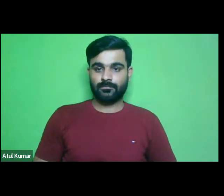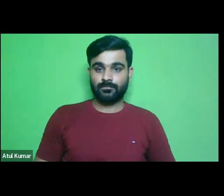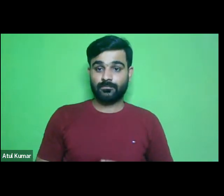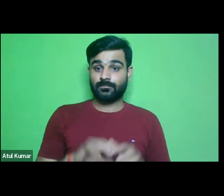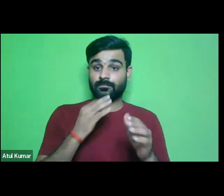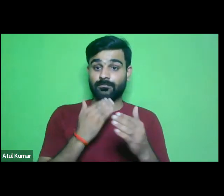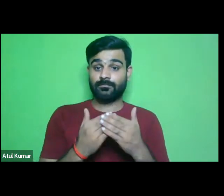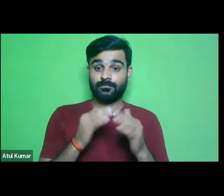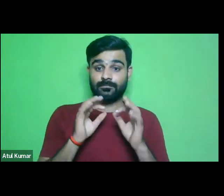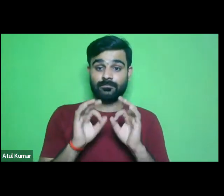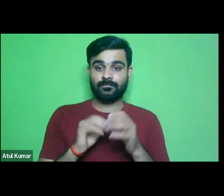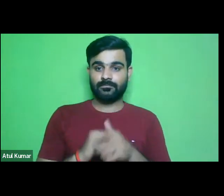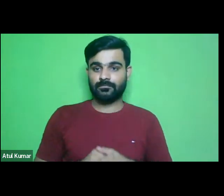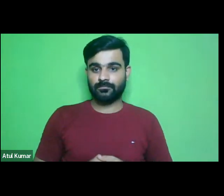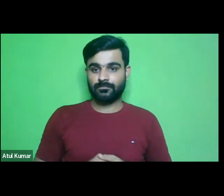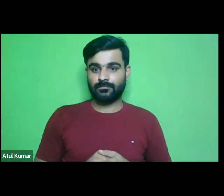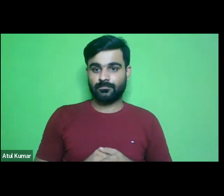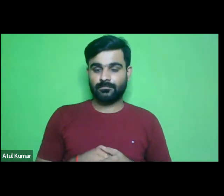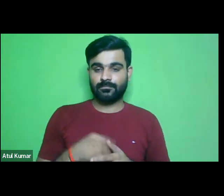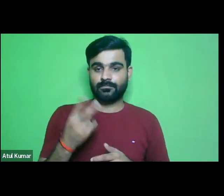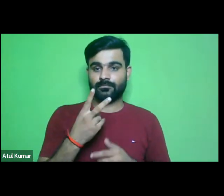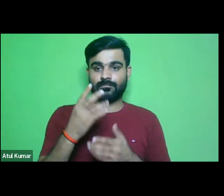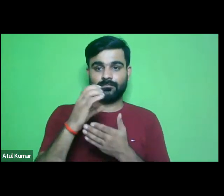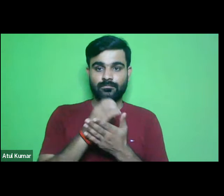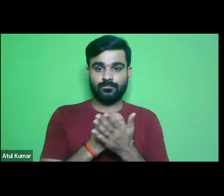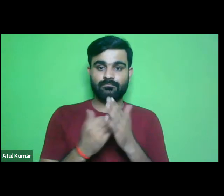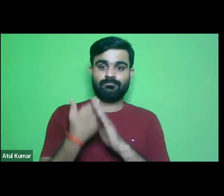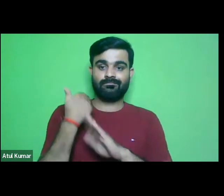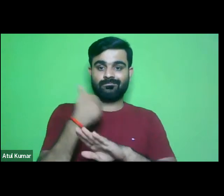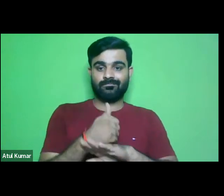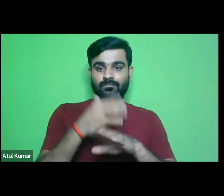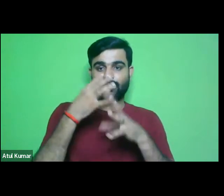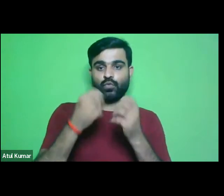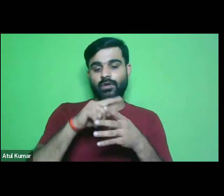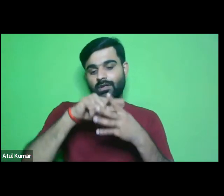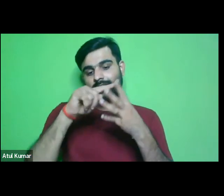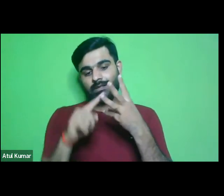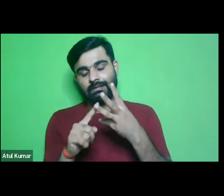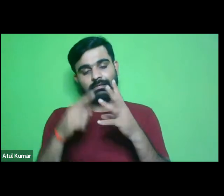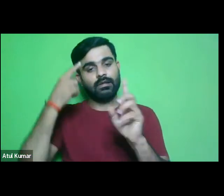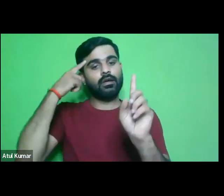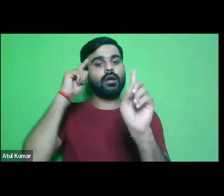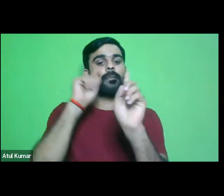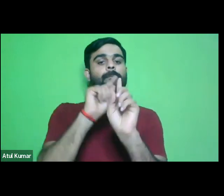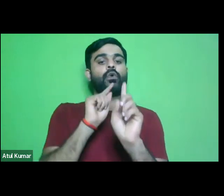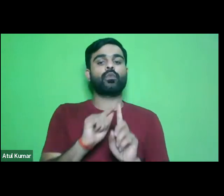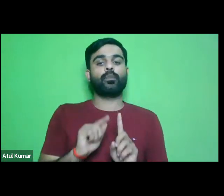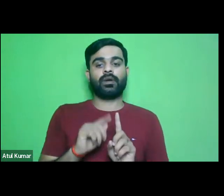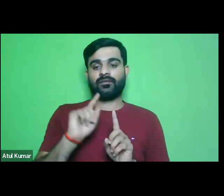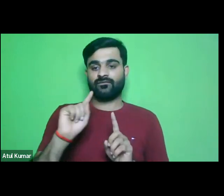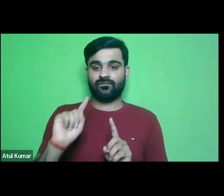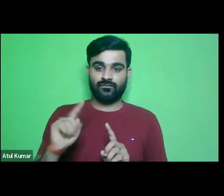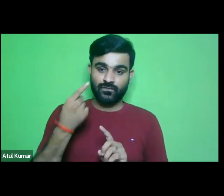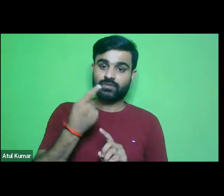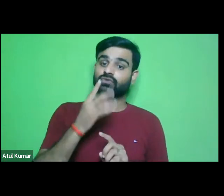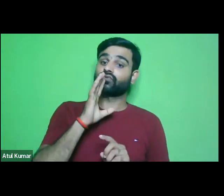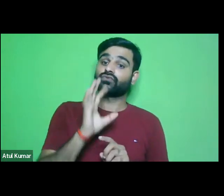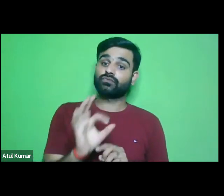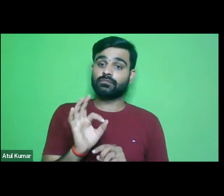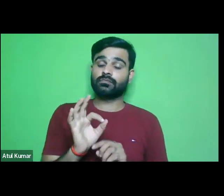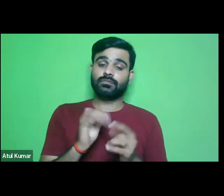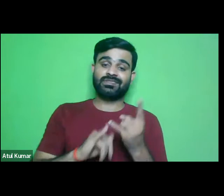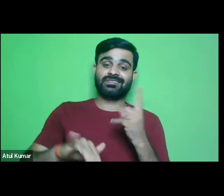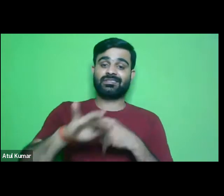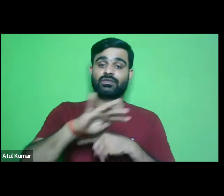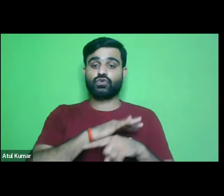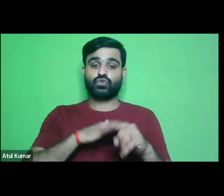Thank you. So over the course of the next 10 minutes, I think I want to make three broad high-level points. The first is definitely